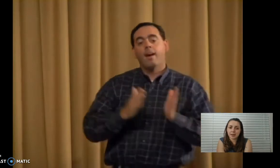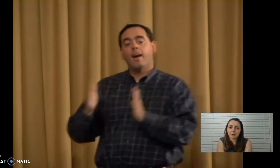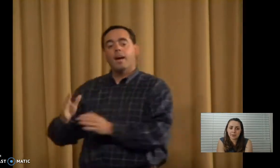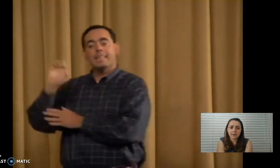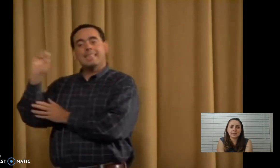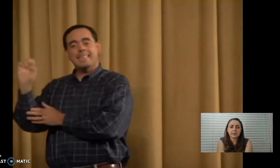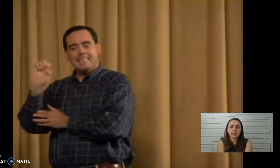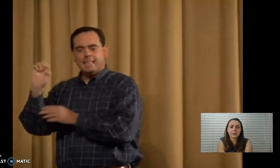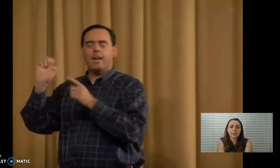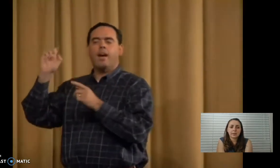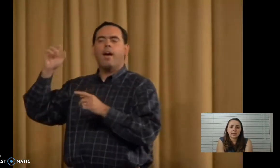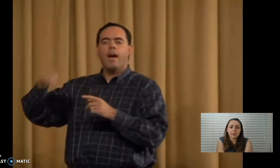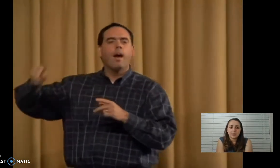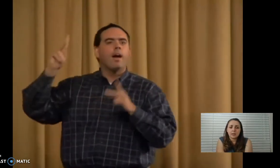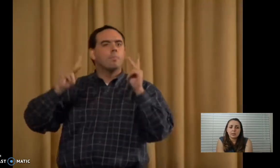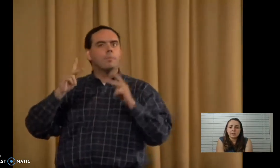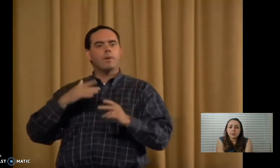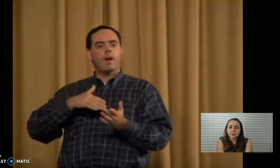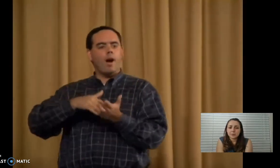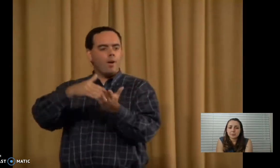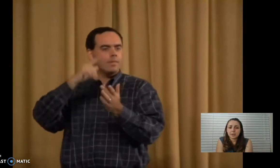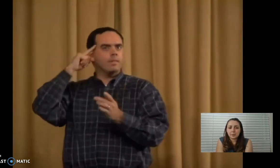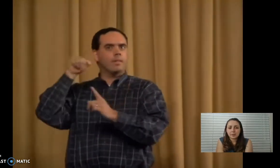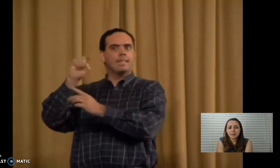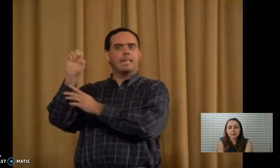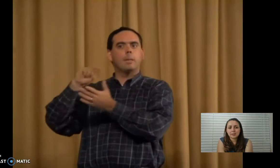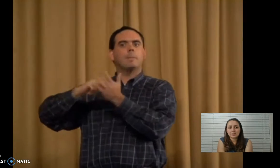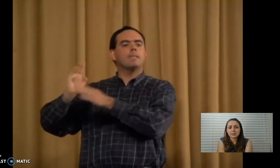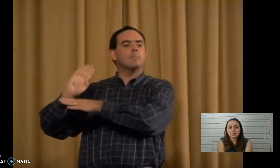Something that I call that. For entrepreneurship,